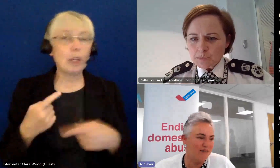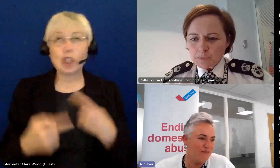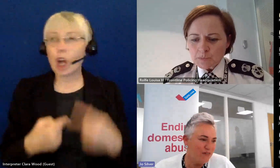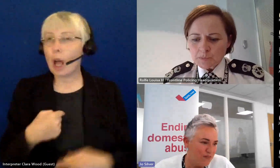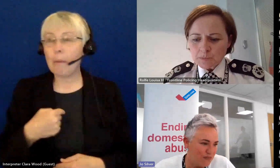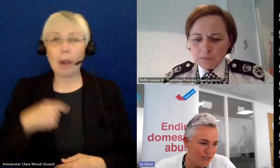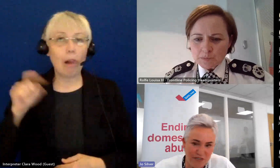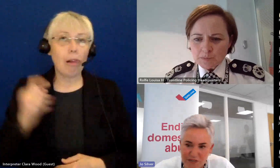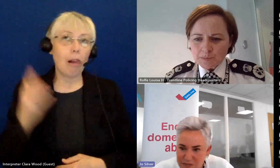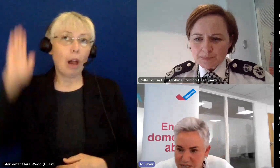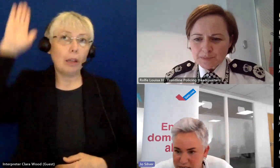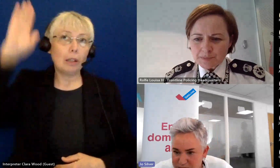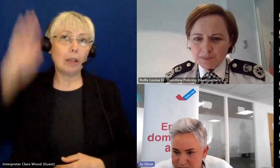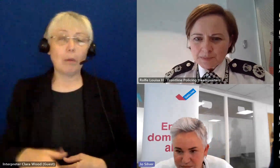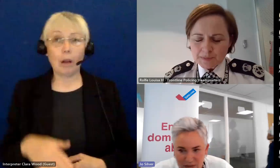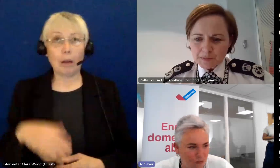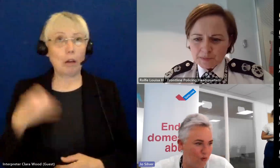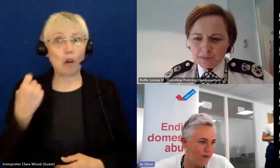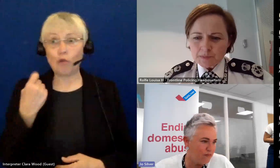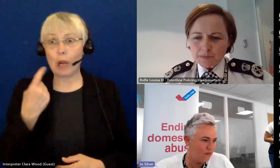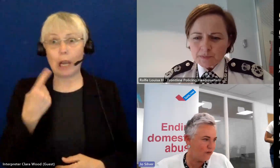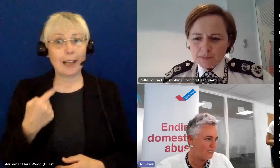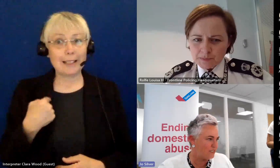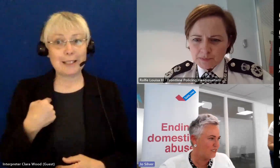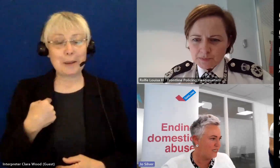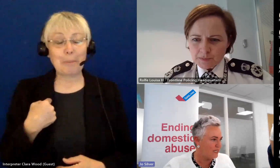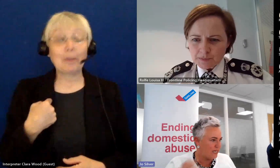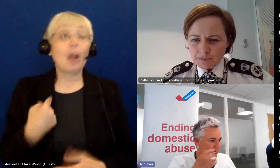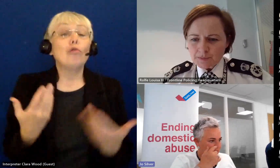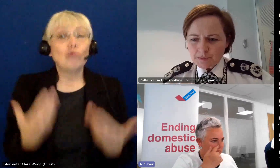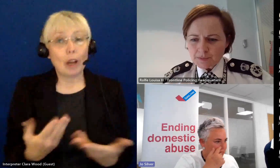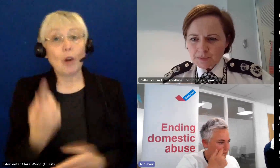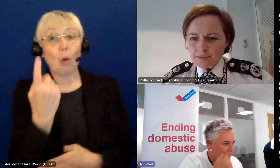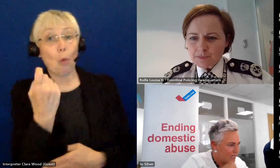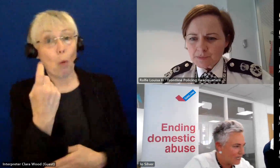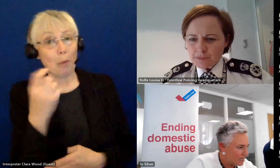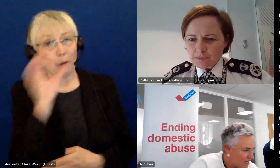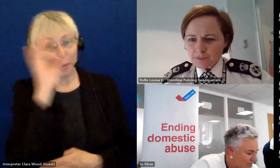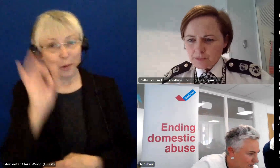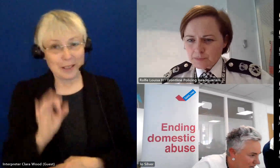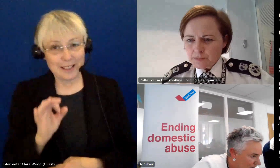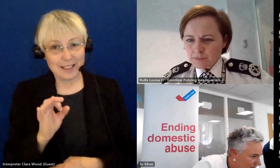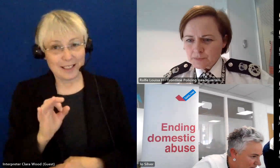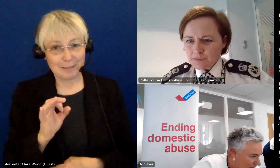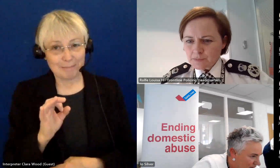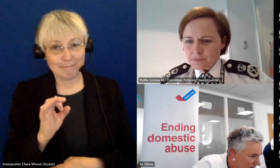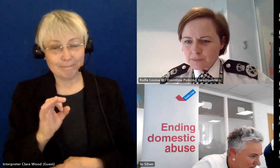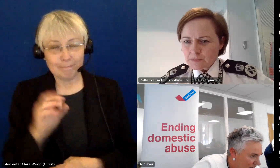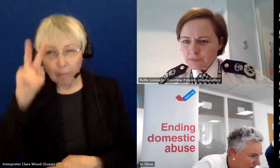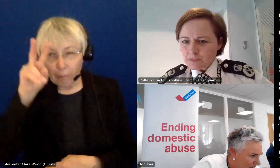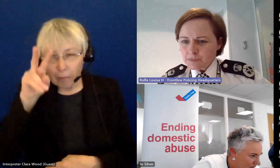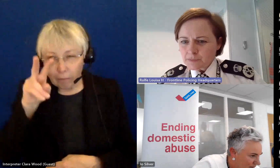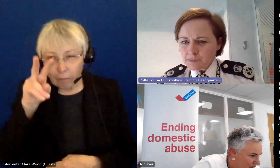So we're going to move on to one more question, I think.